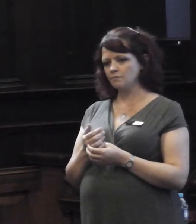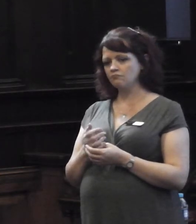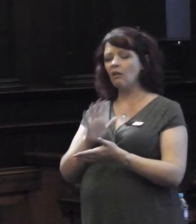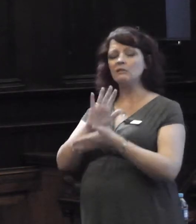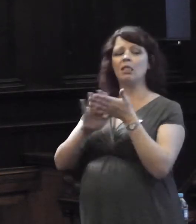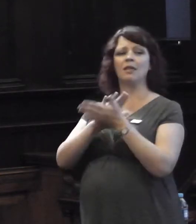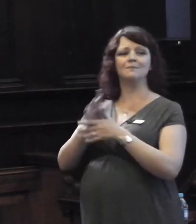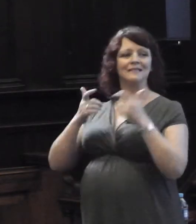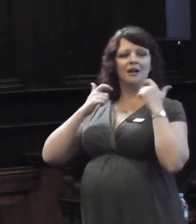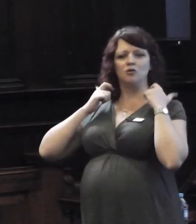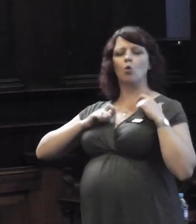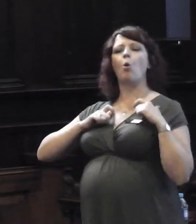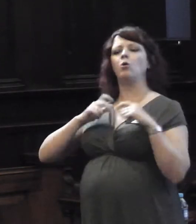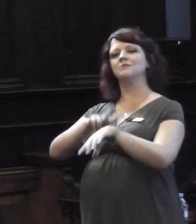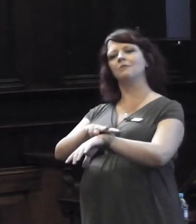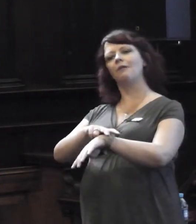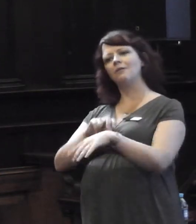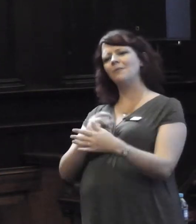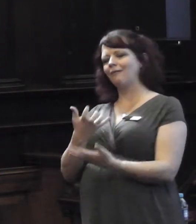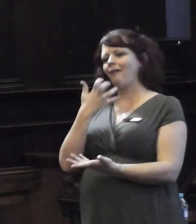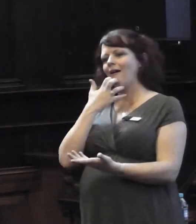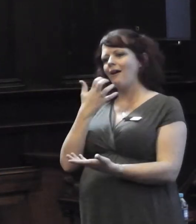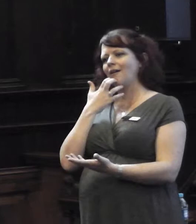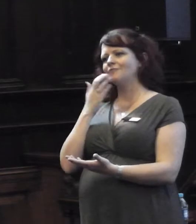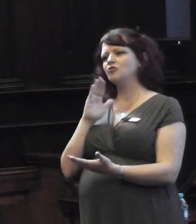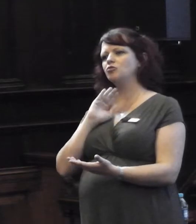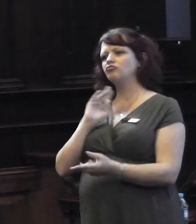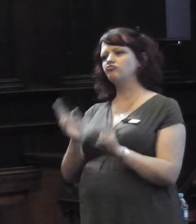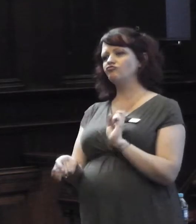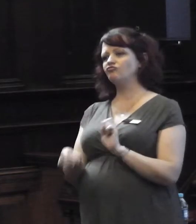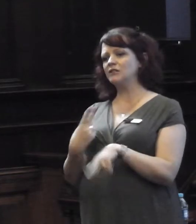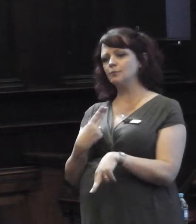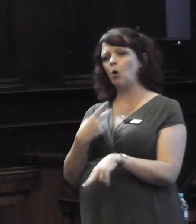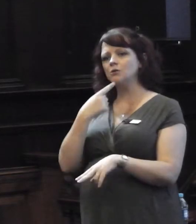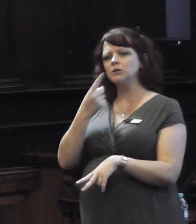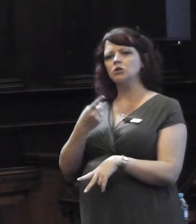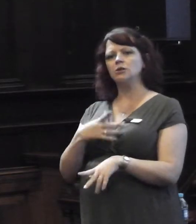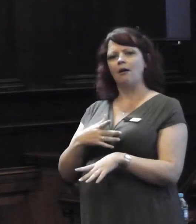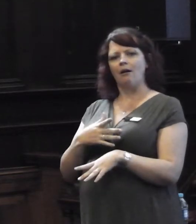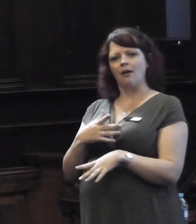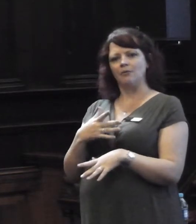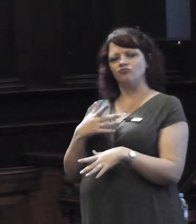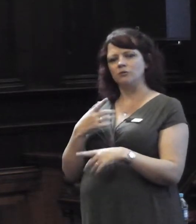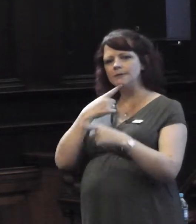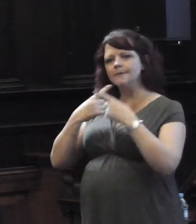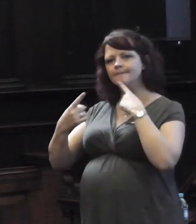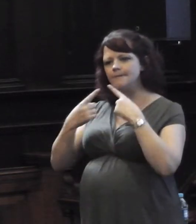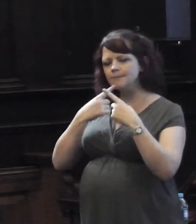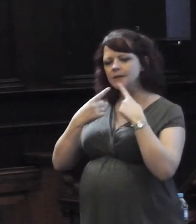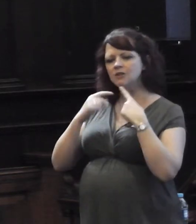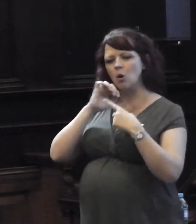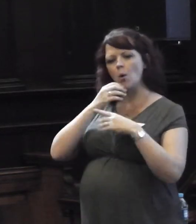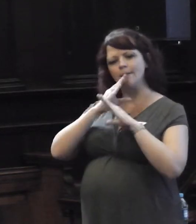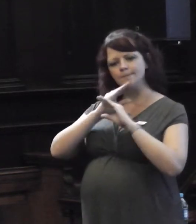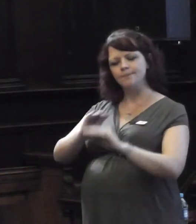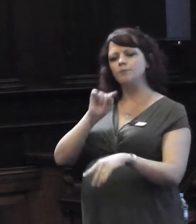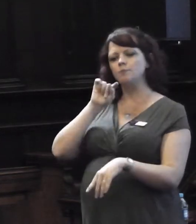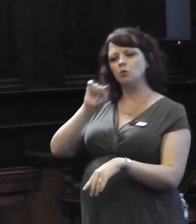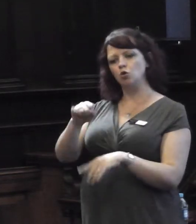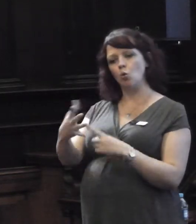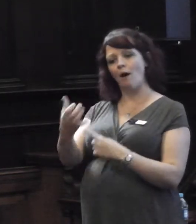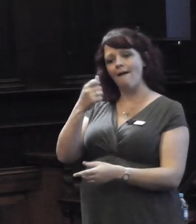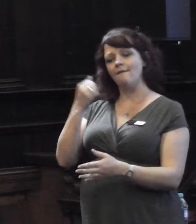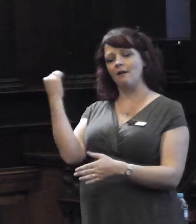respond to send out a loud and clear message that for people who carry,